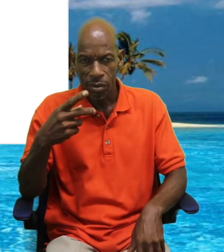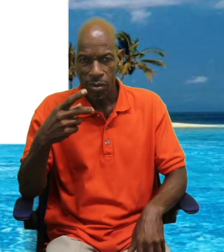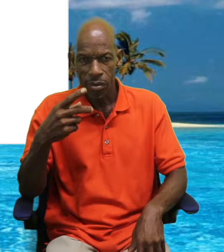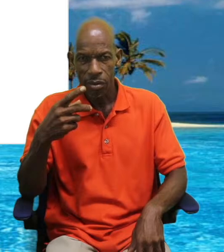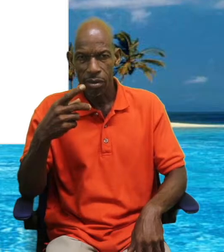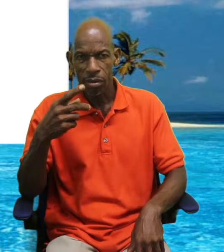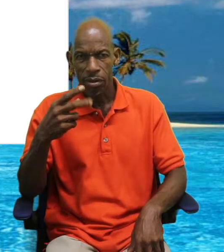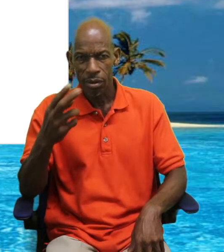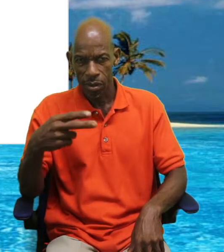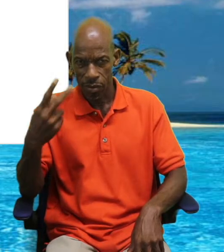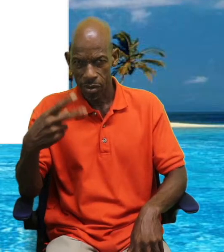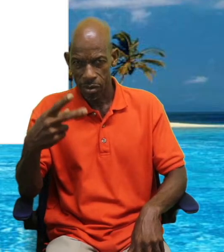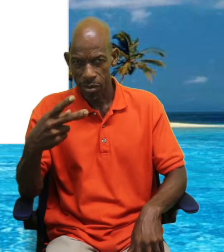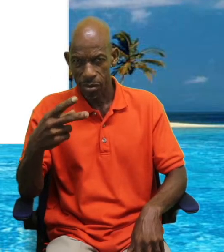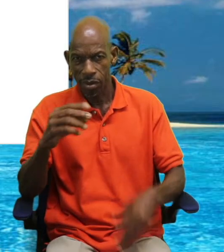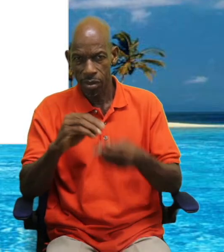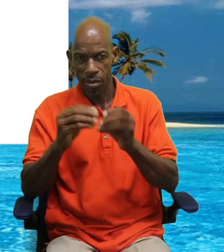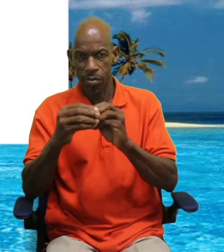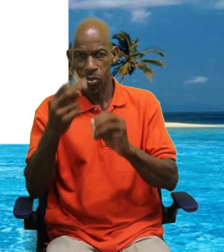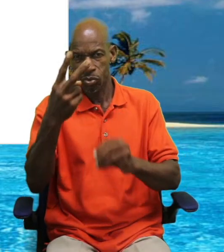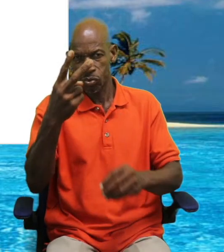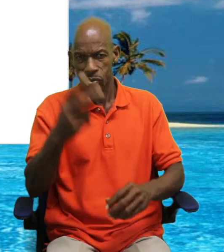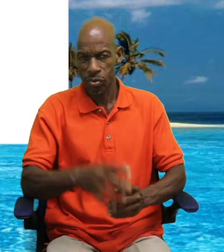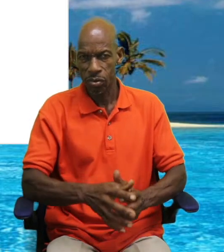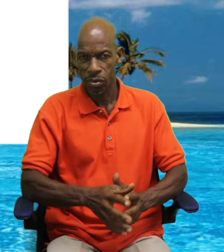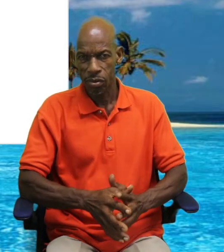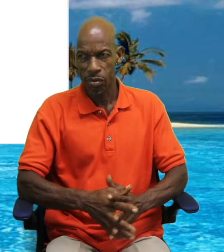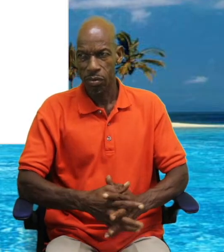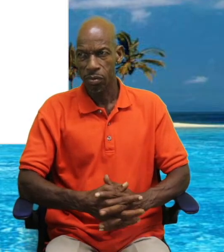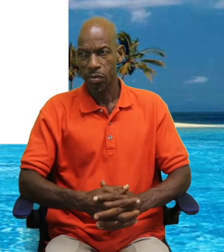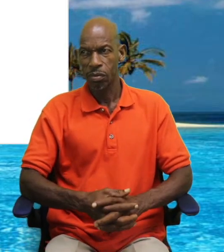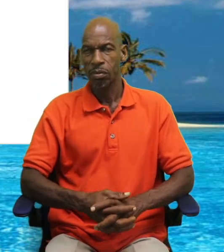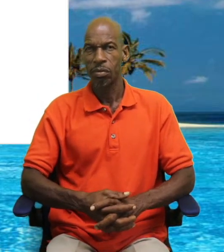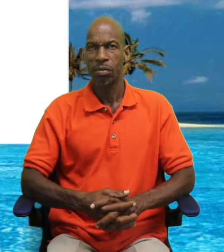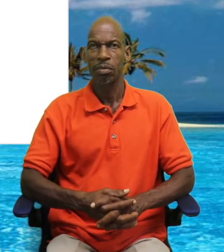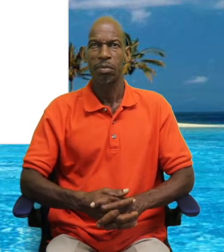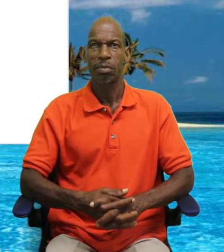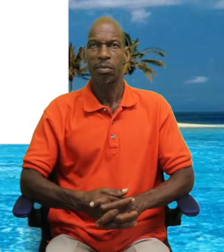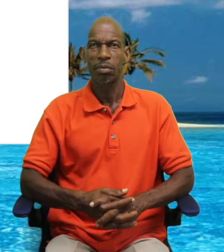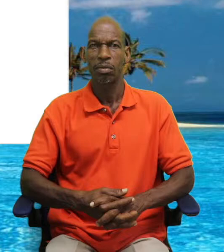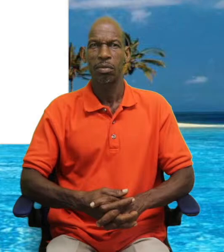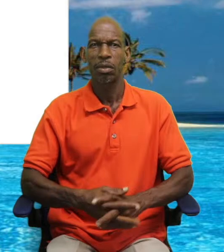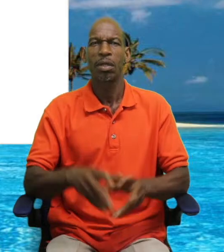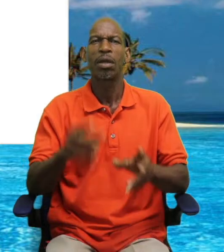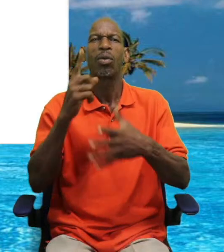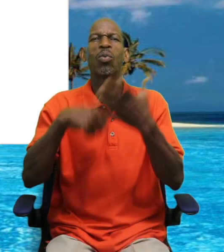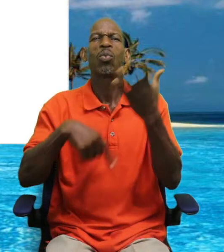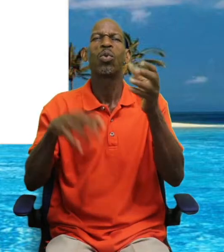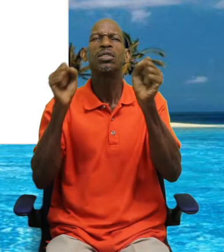What is that? Say it again. Spell it again, Salvin. Finger spell. What is the subject?